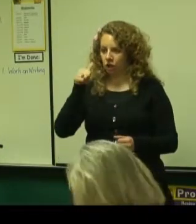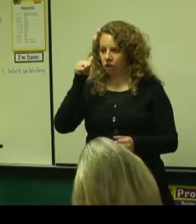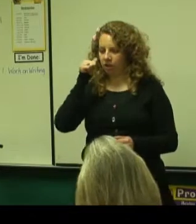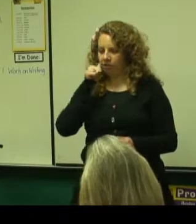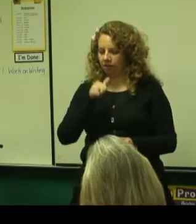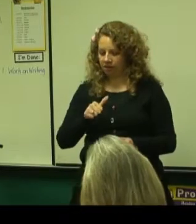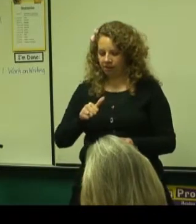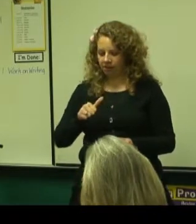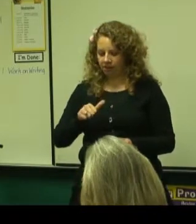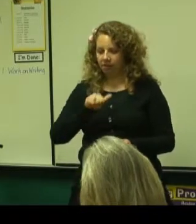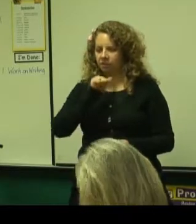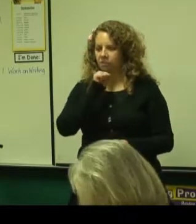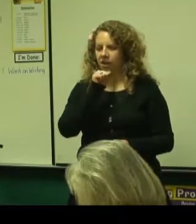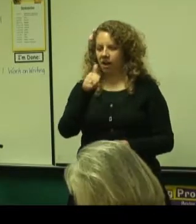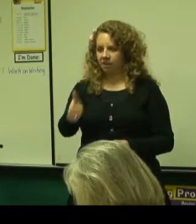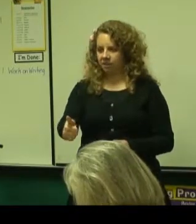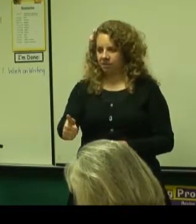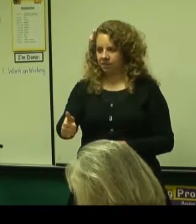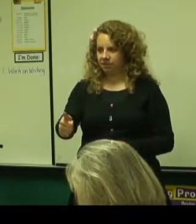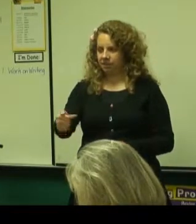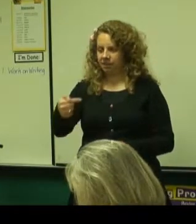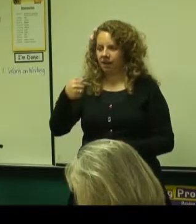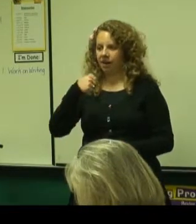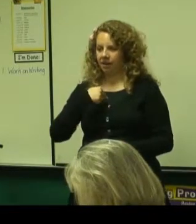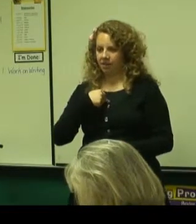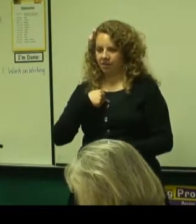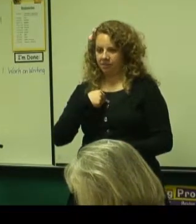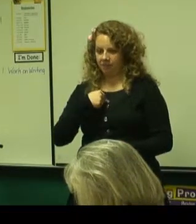girl, not I.